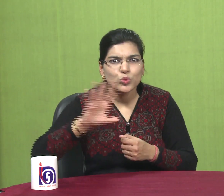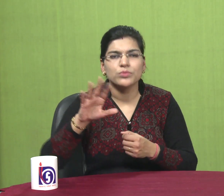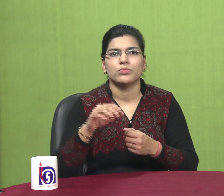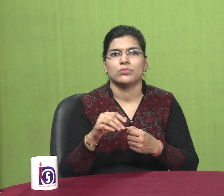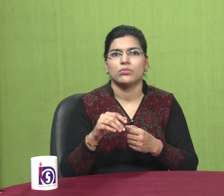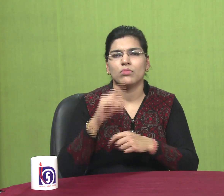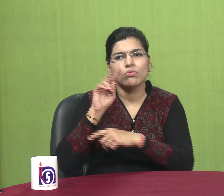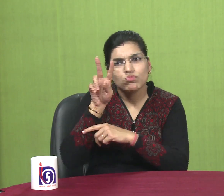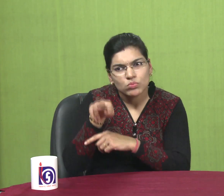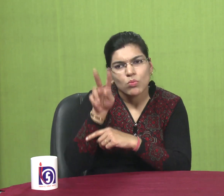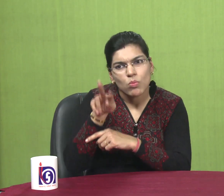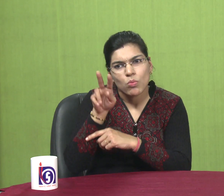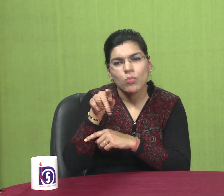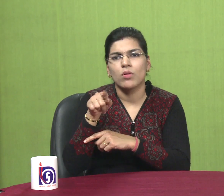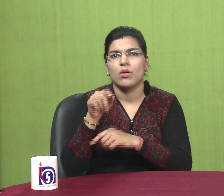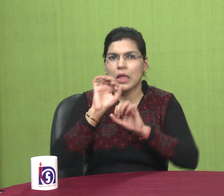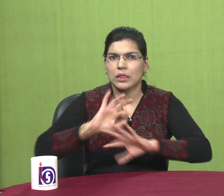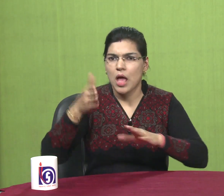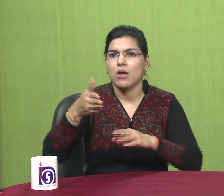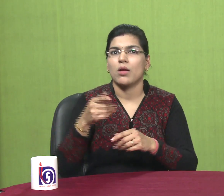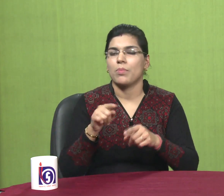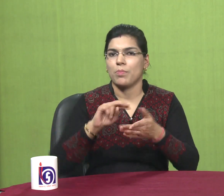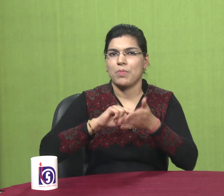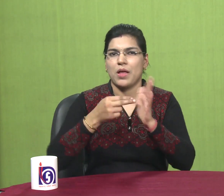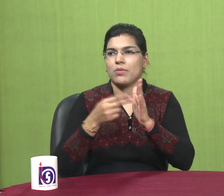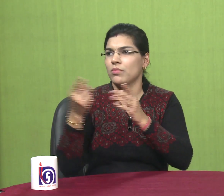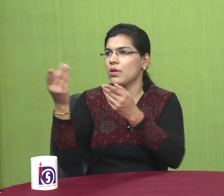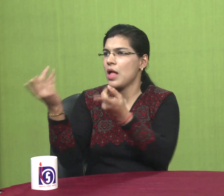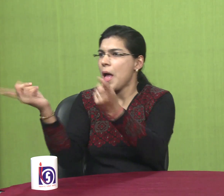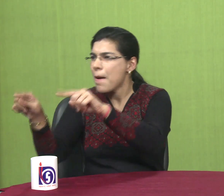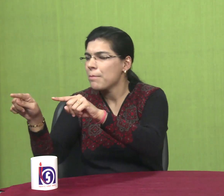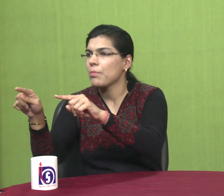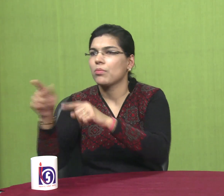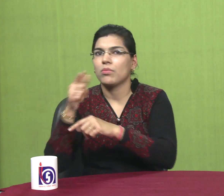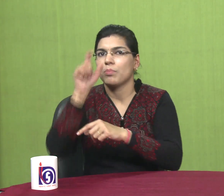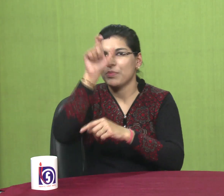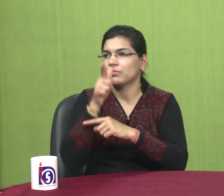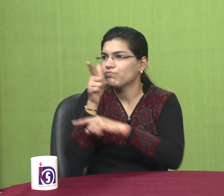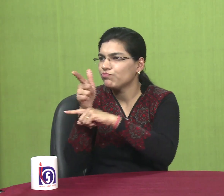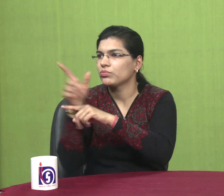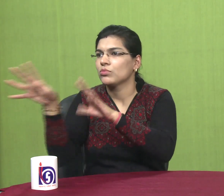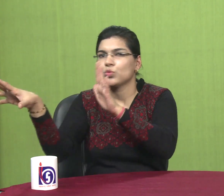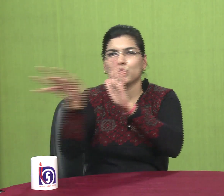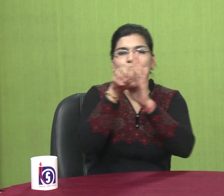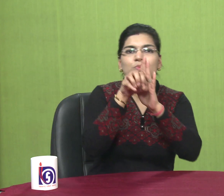newspapers. News is available from leading news groups. Any happening,